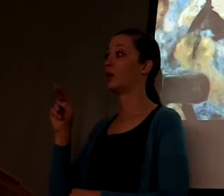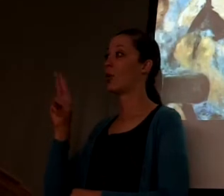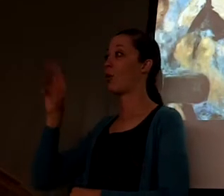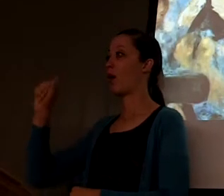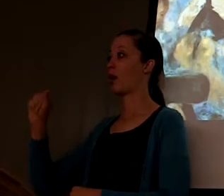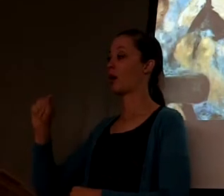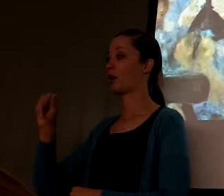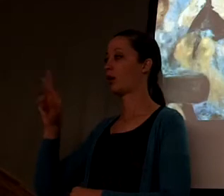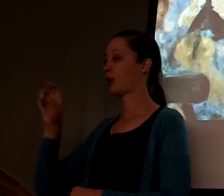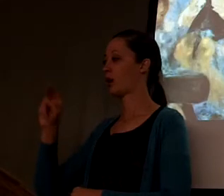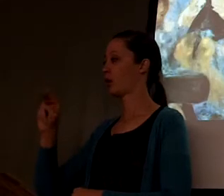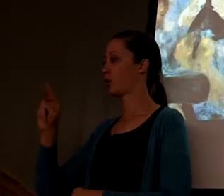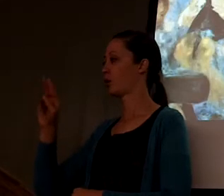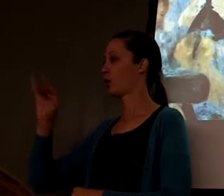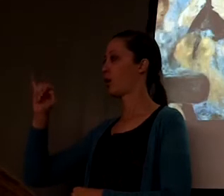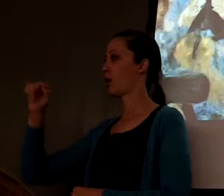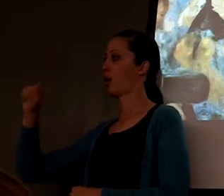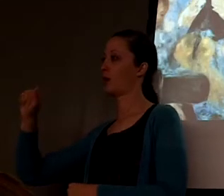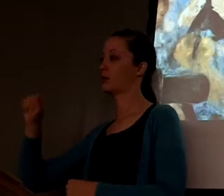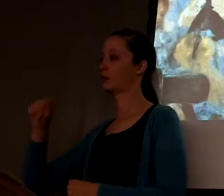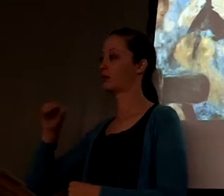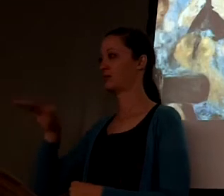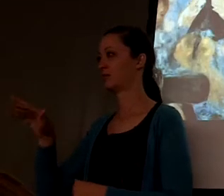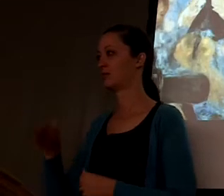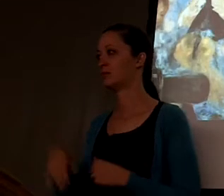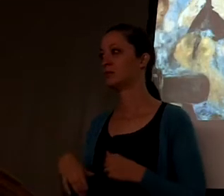And so this is Impressionist. And